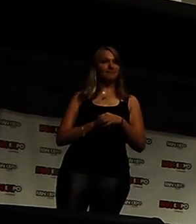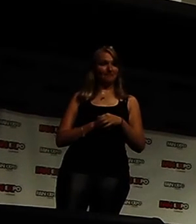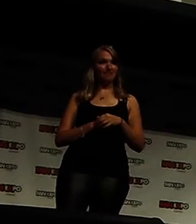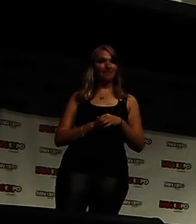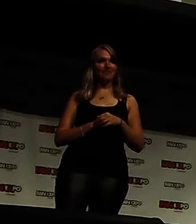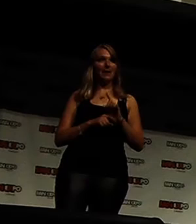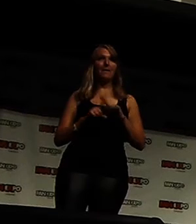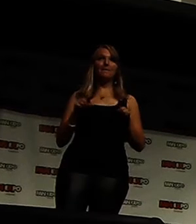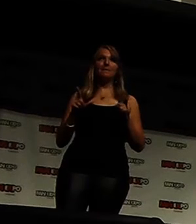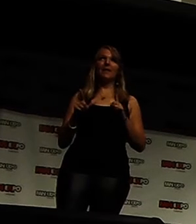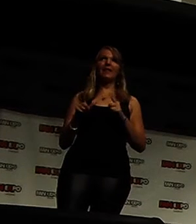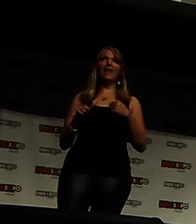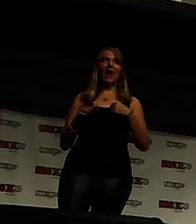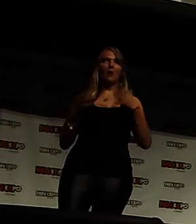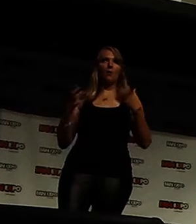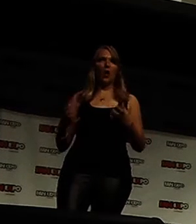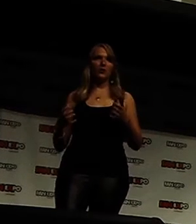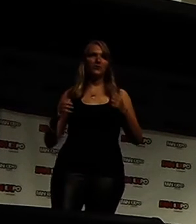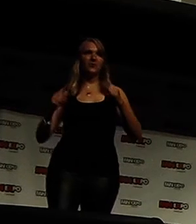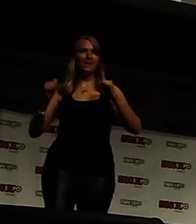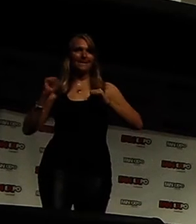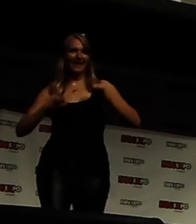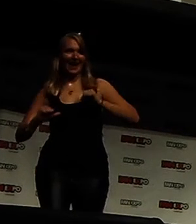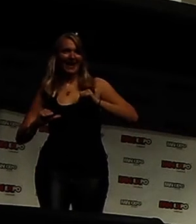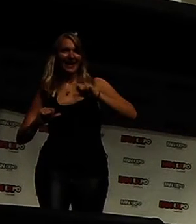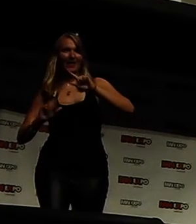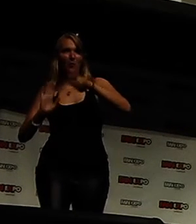but then I'd want to play Cleopatra as well.